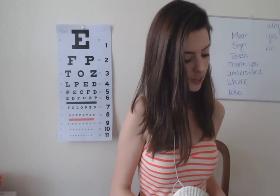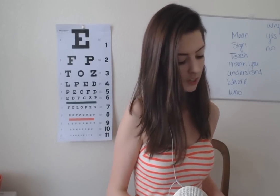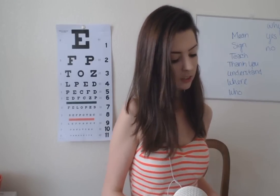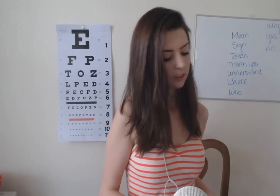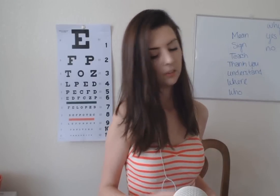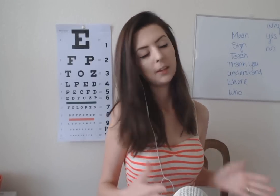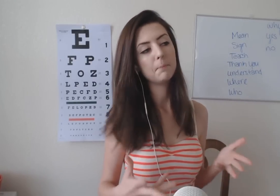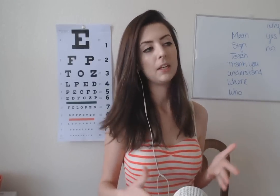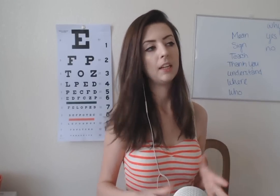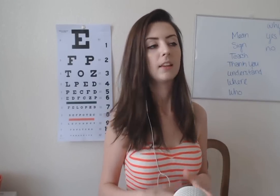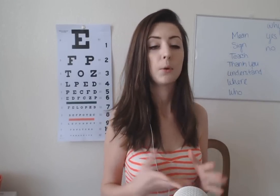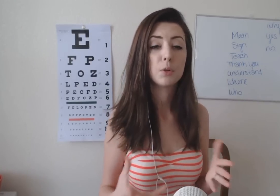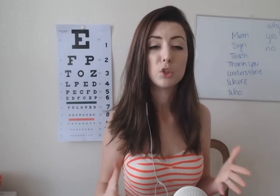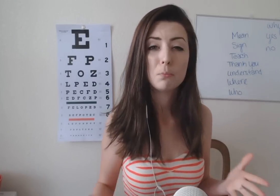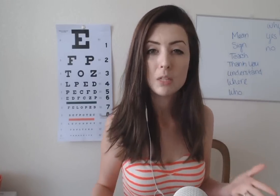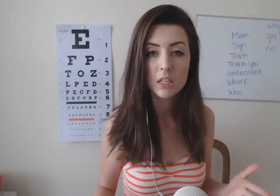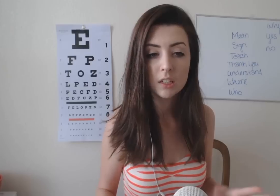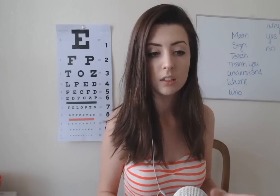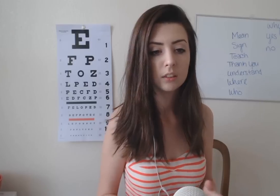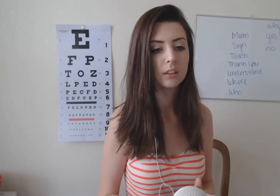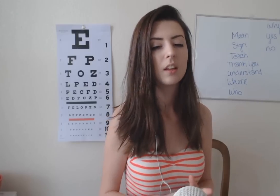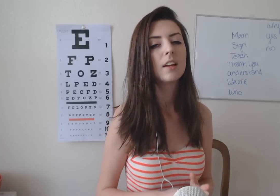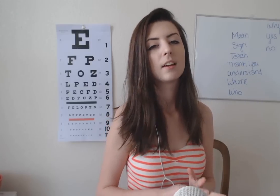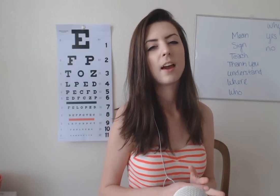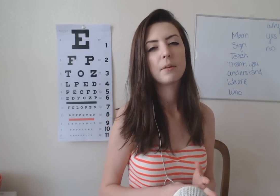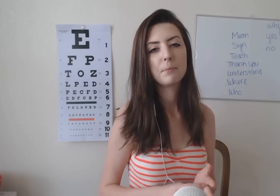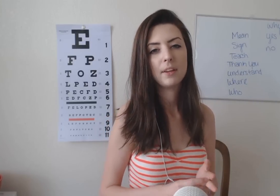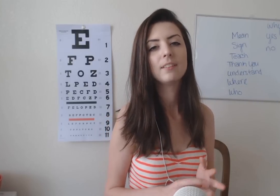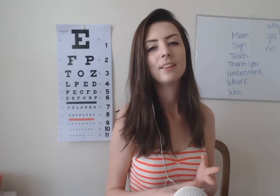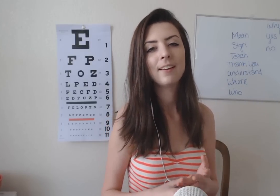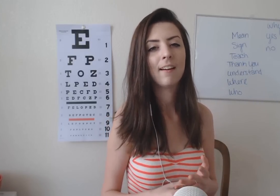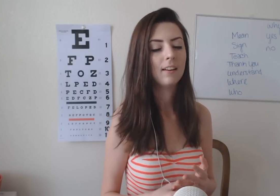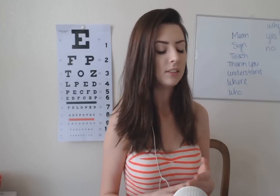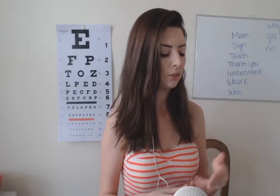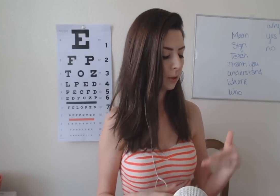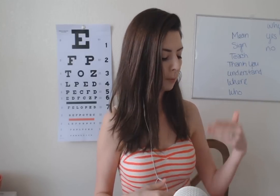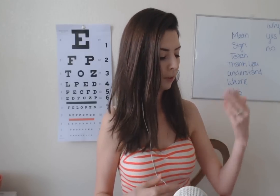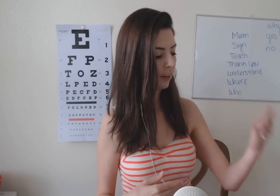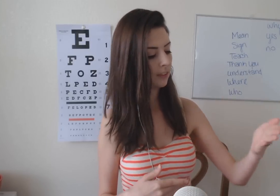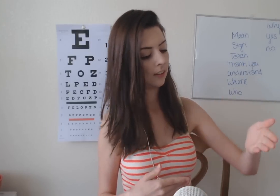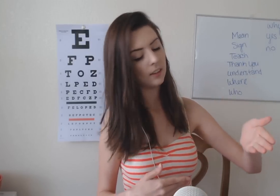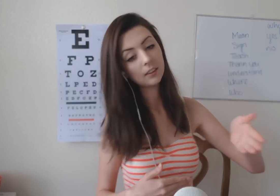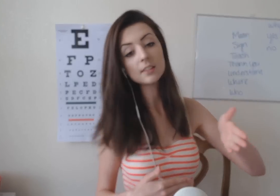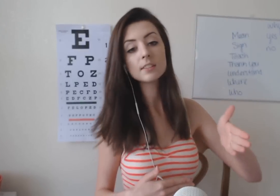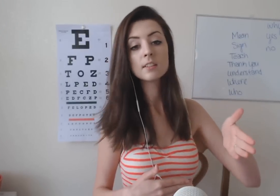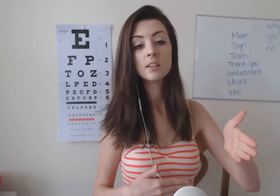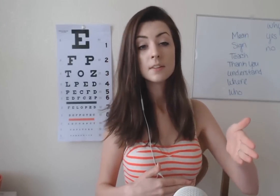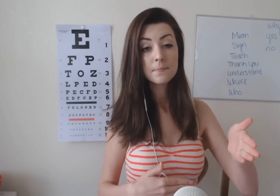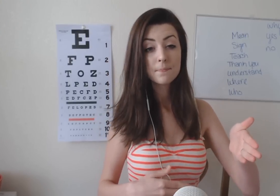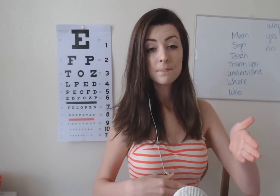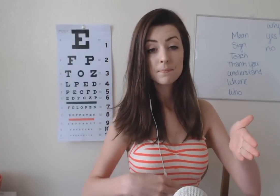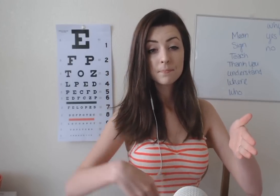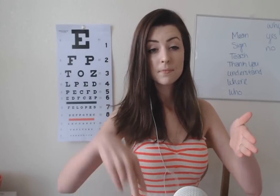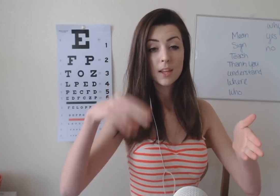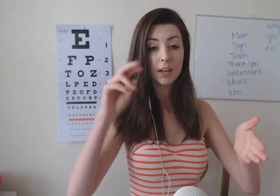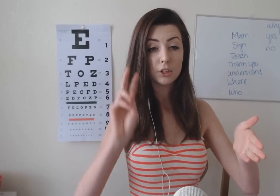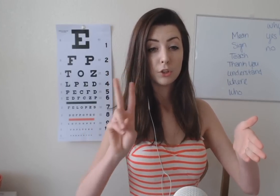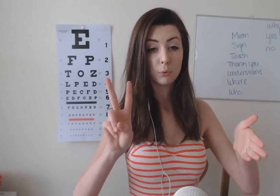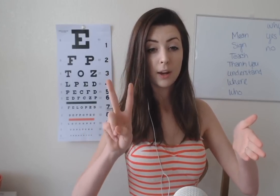So, like meaning, like what do you mean? Kind of mean. Yeah, so you're going to put your left hand like this, and your right hand's